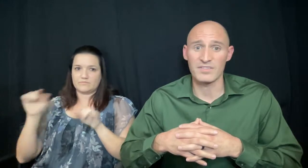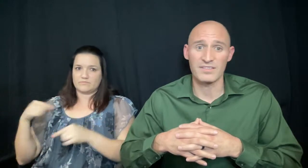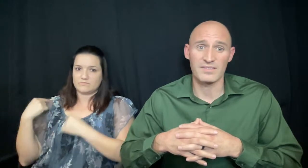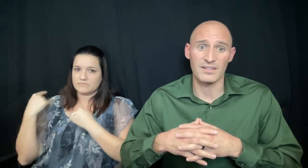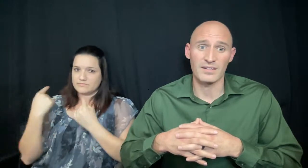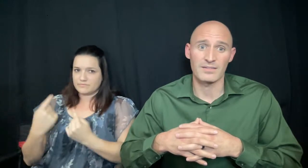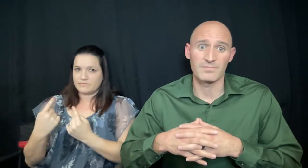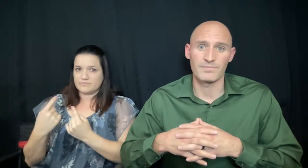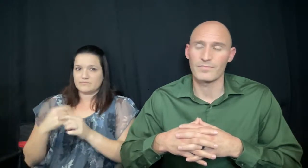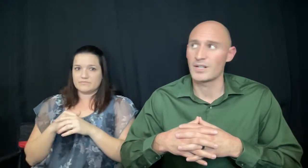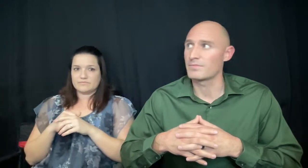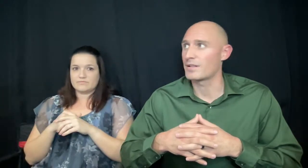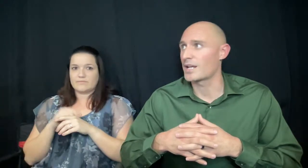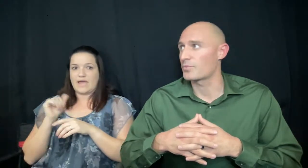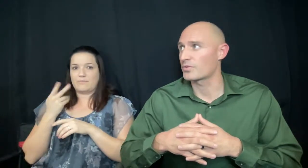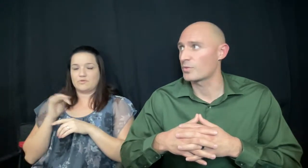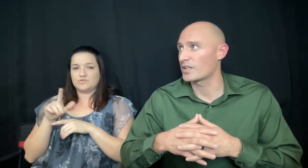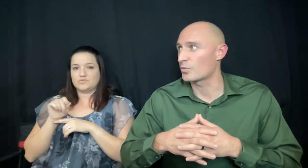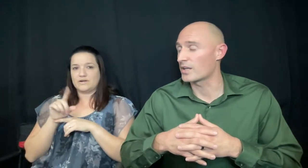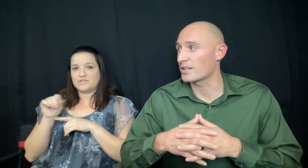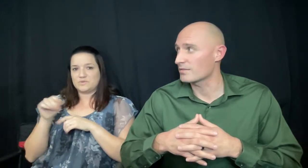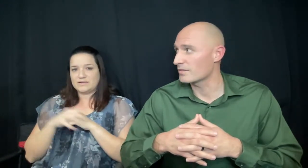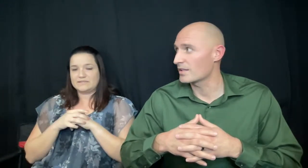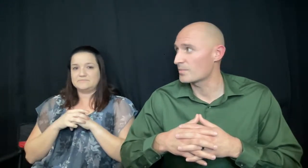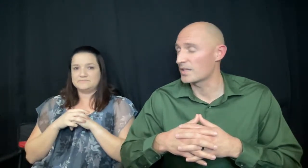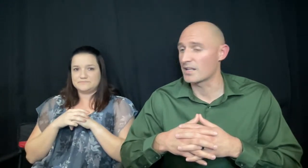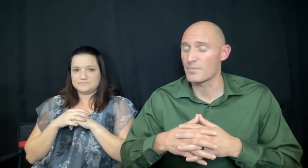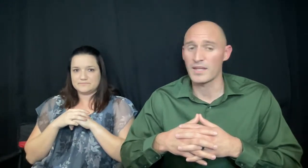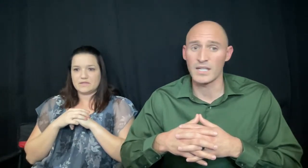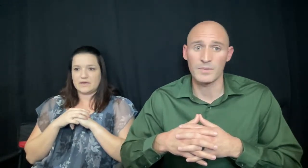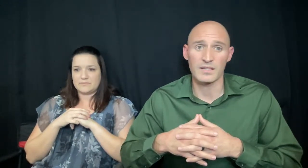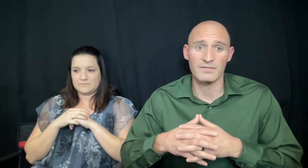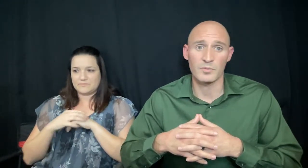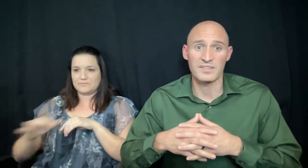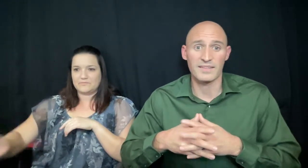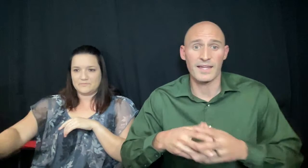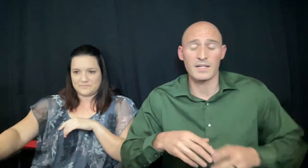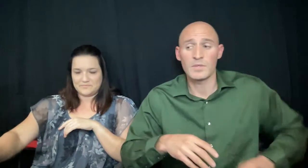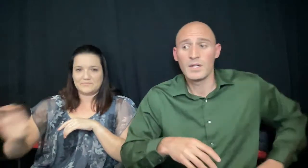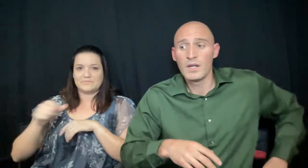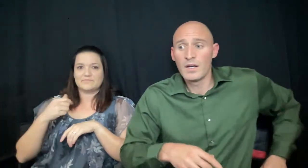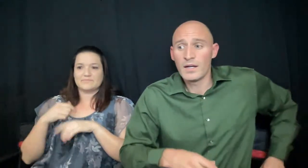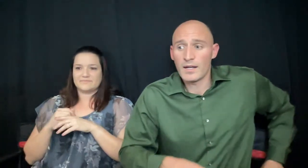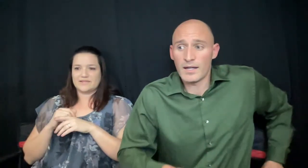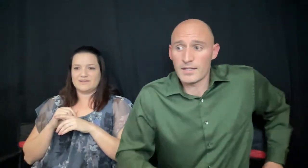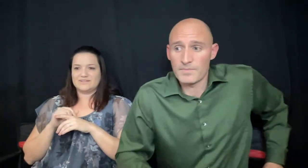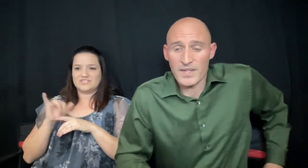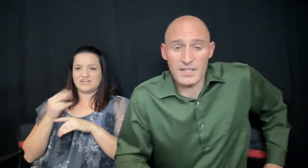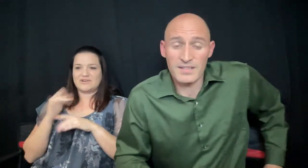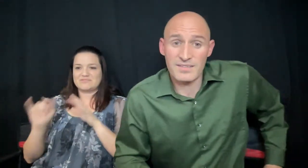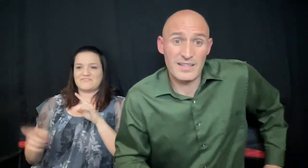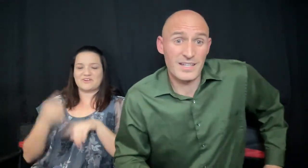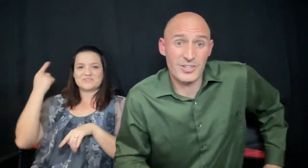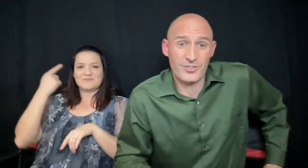since April 2020 at the beginning of the pandemic. Yep. Is when we set that up. Jerry was the first one